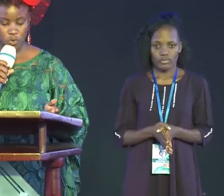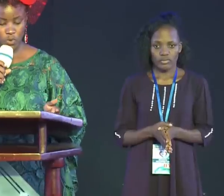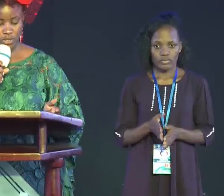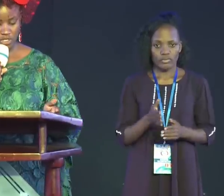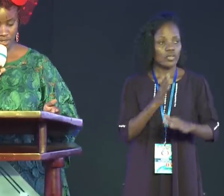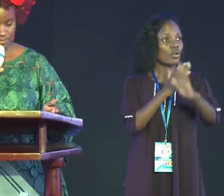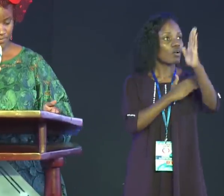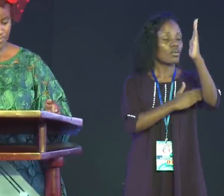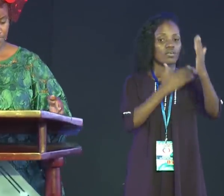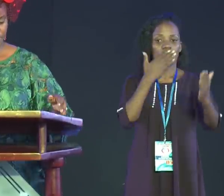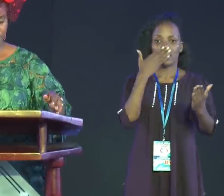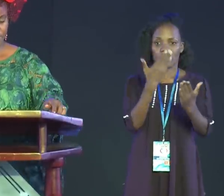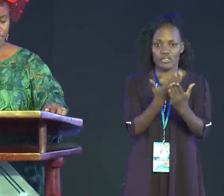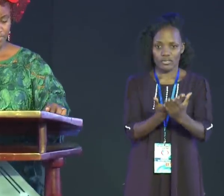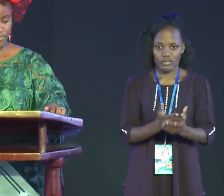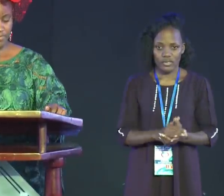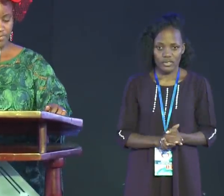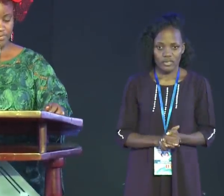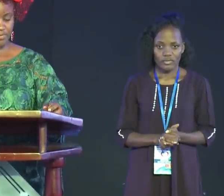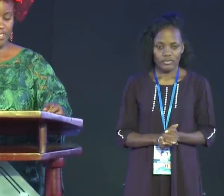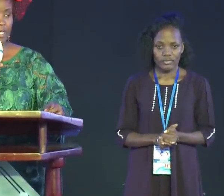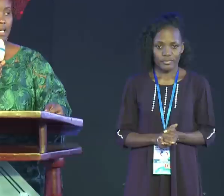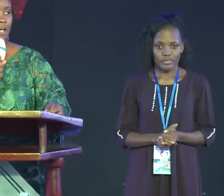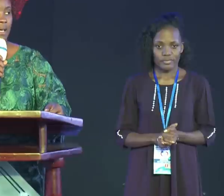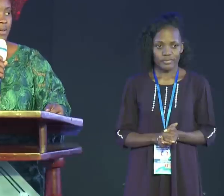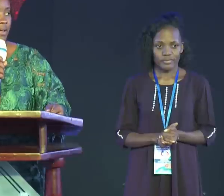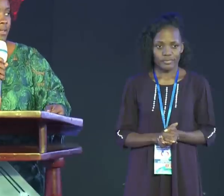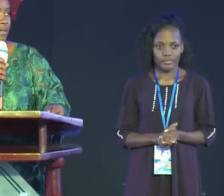Mukama mulungi. The Lord is good.